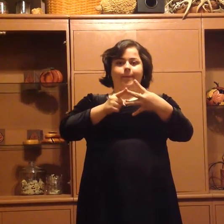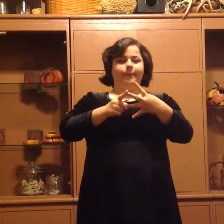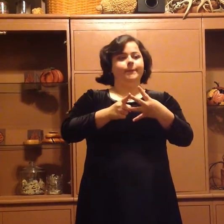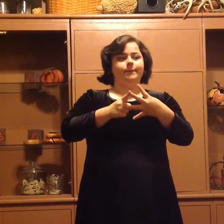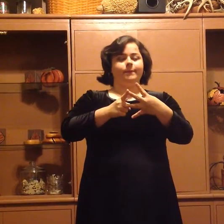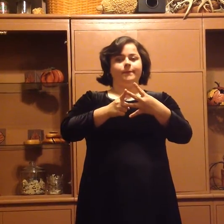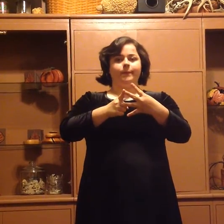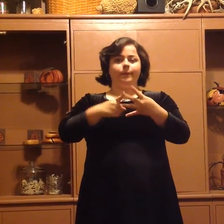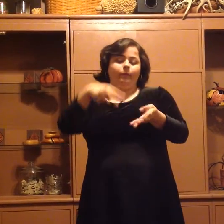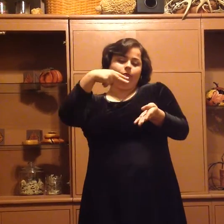a dancing bear,